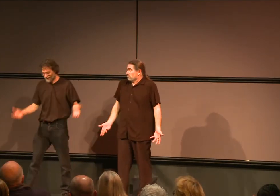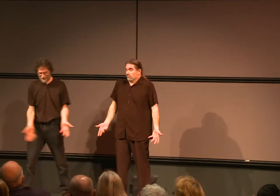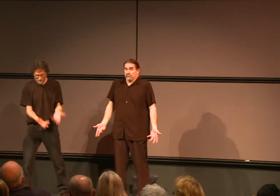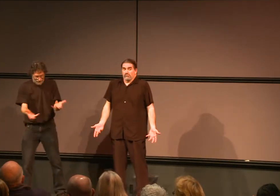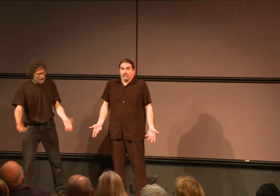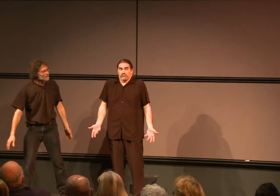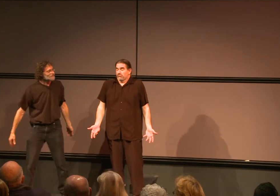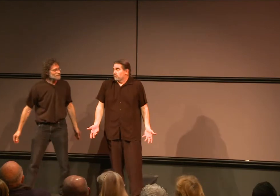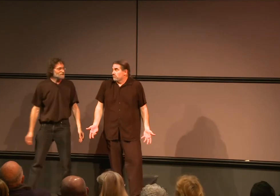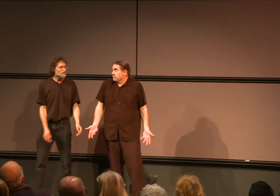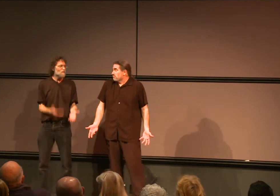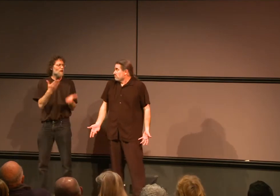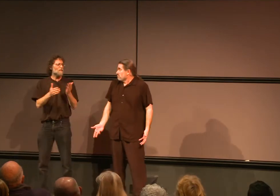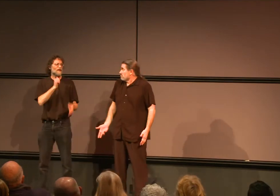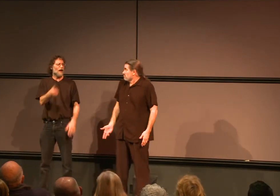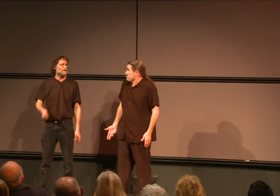You bet. Probably not.